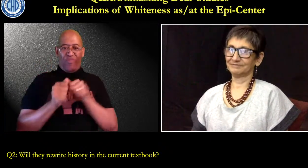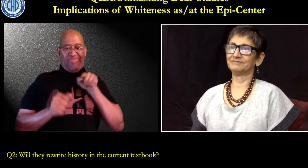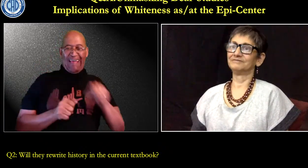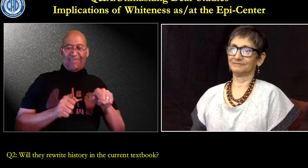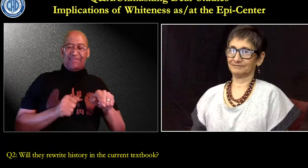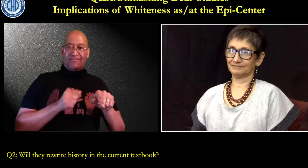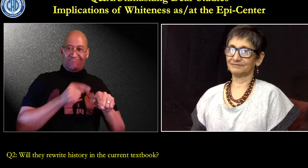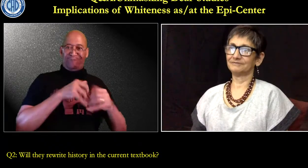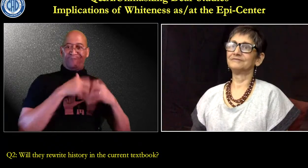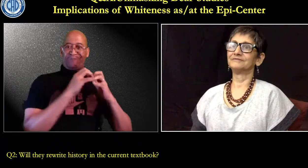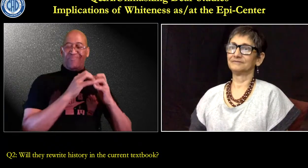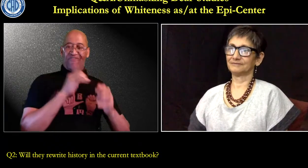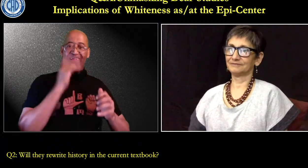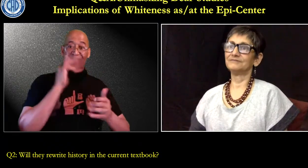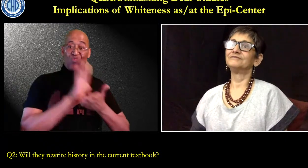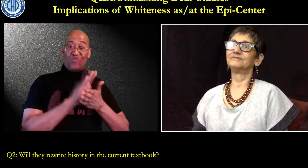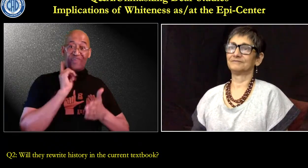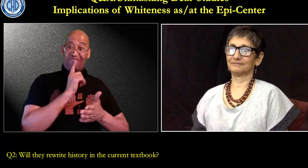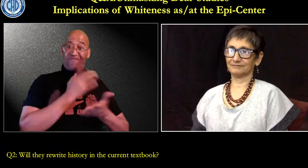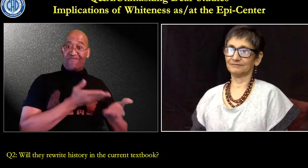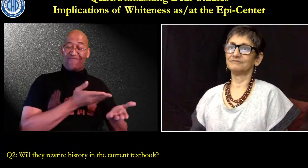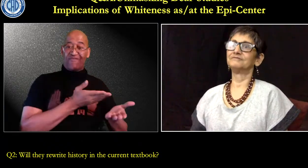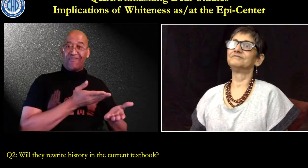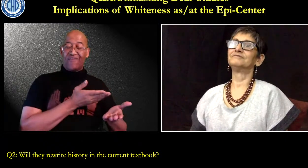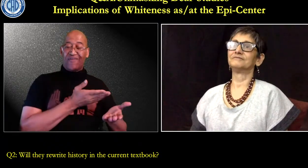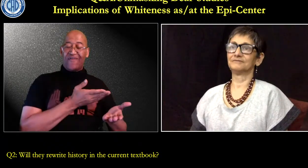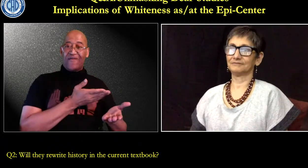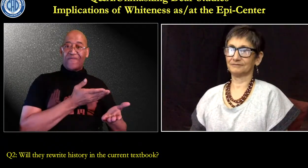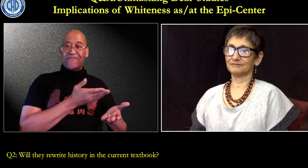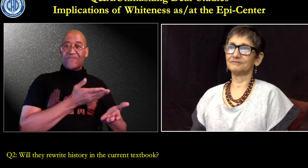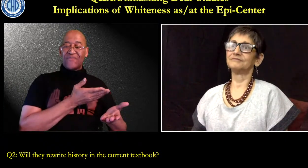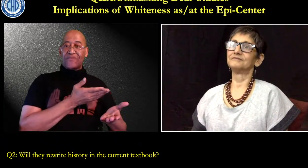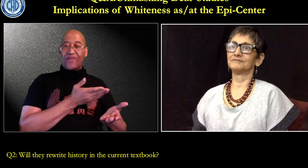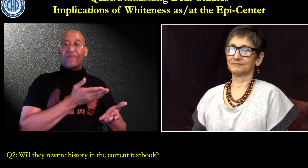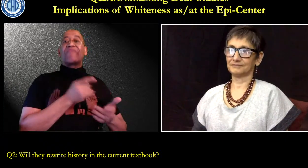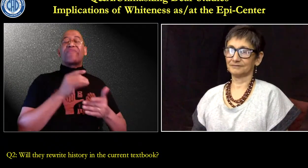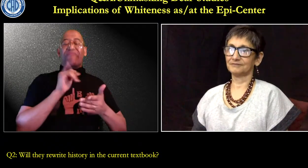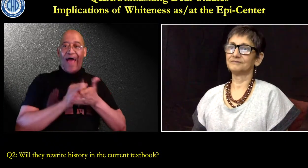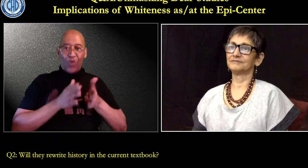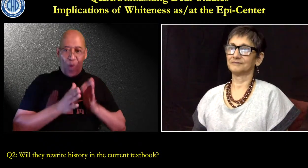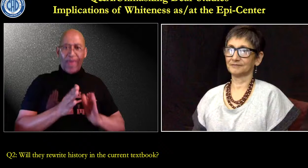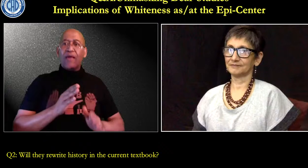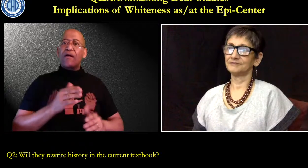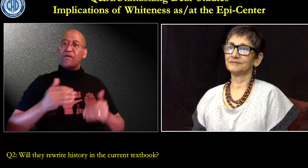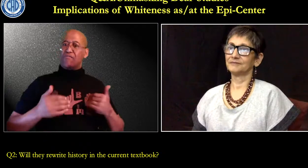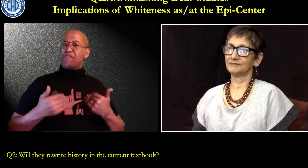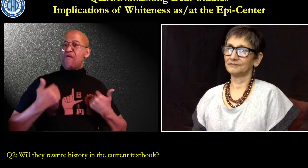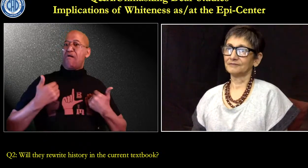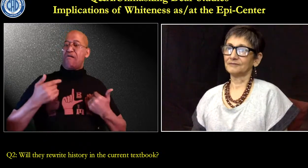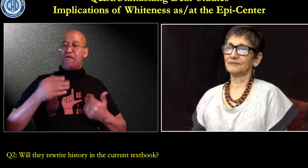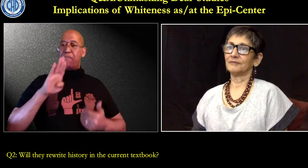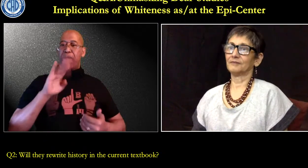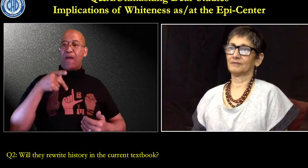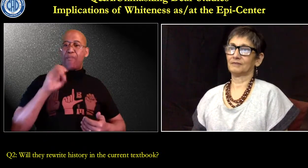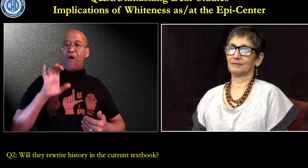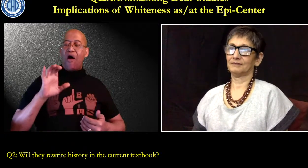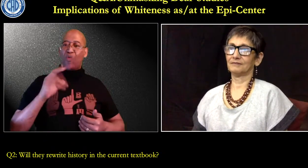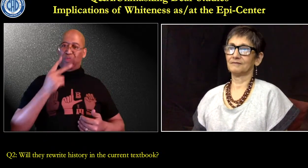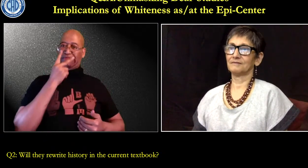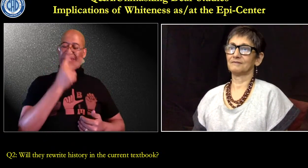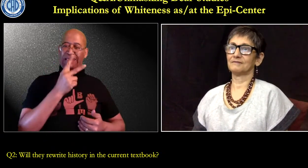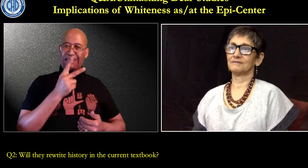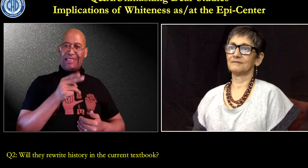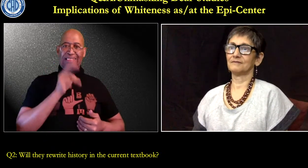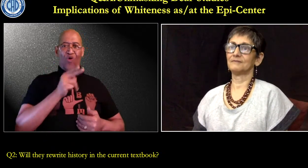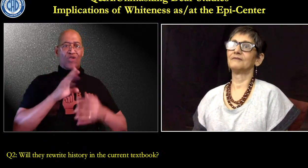to move. Literally, Black people had to establish their own school. Black deaf people had to establish their own school, their